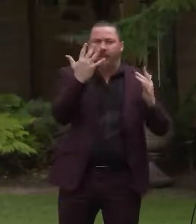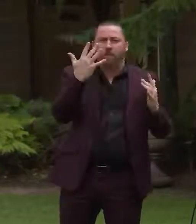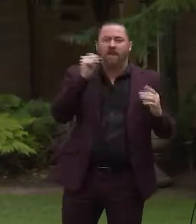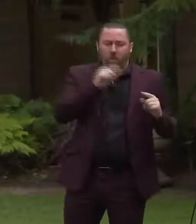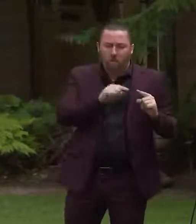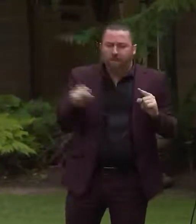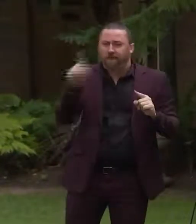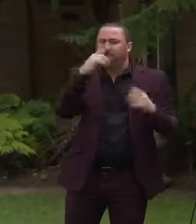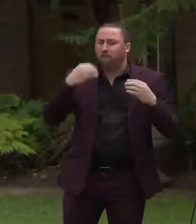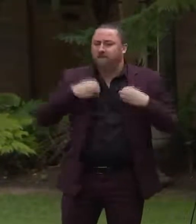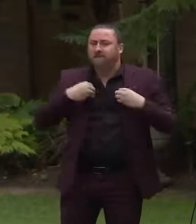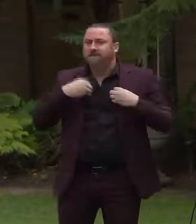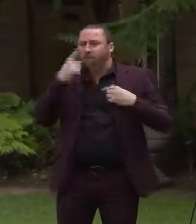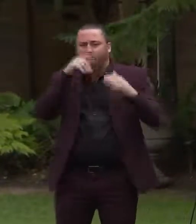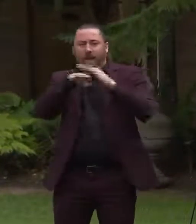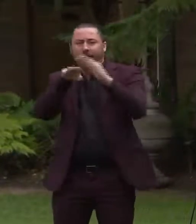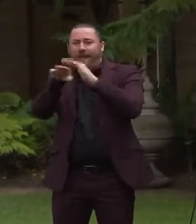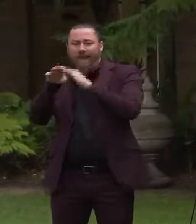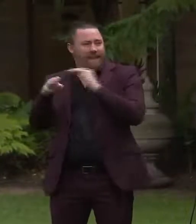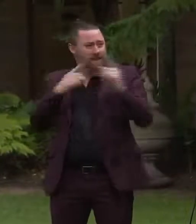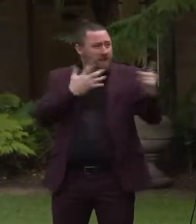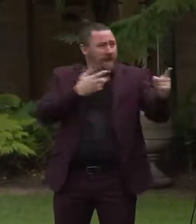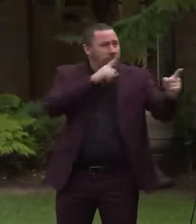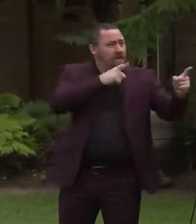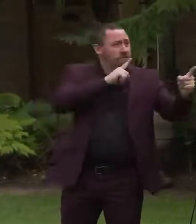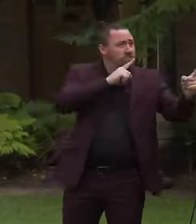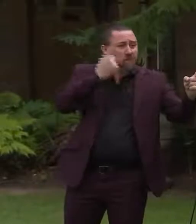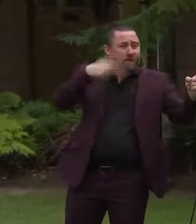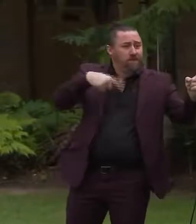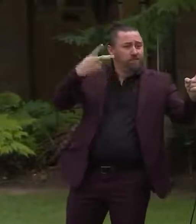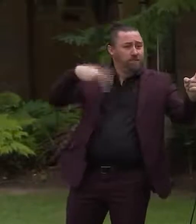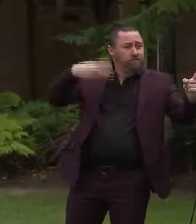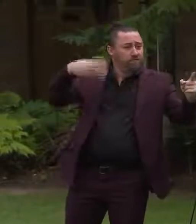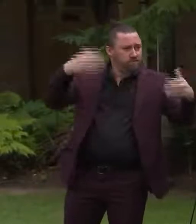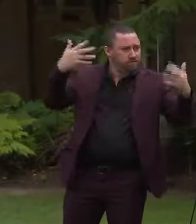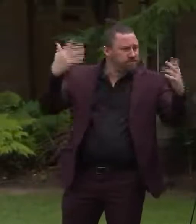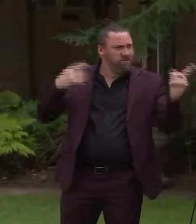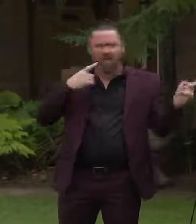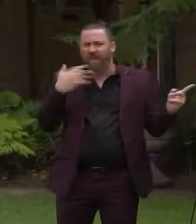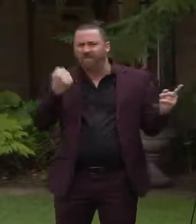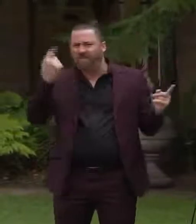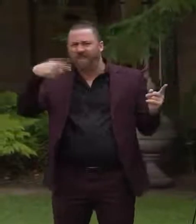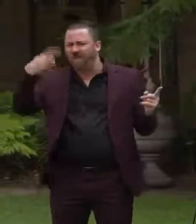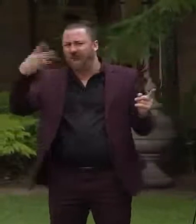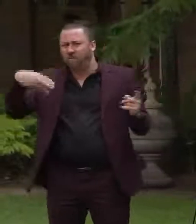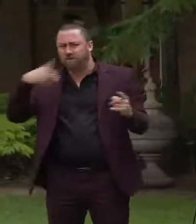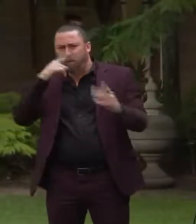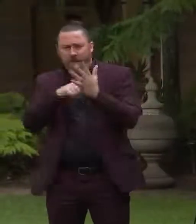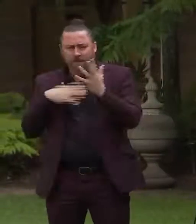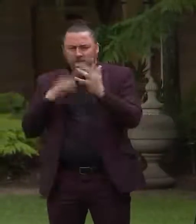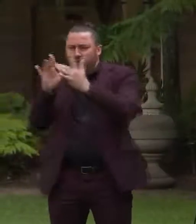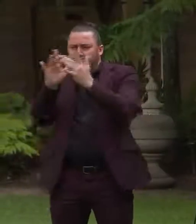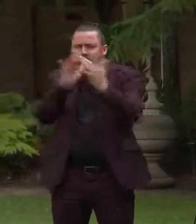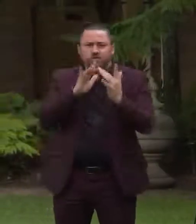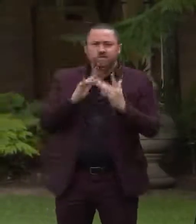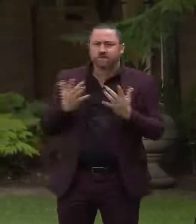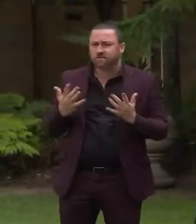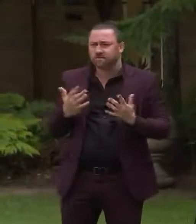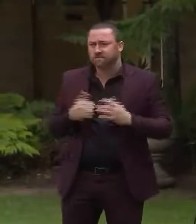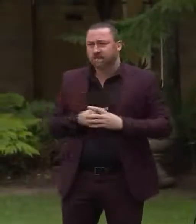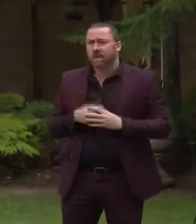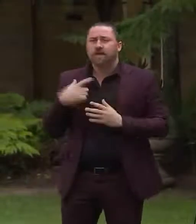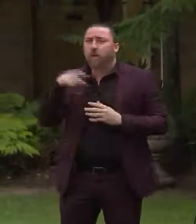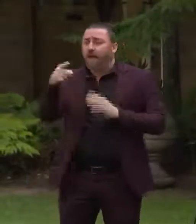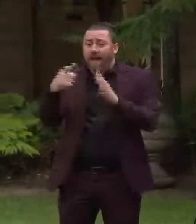We're still tracking down people from those venues. Of course we are. There's thousands. And that's why that